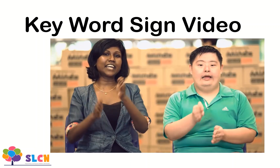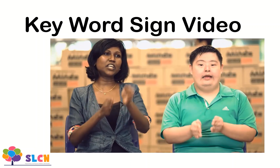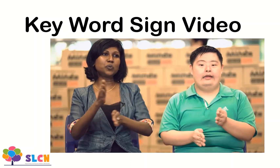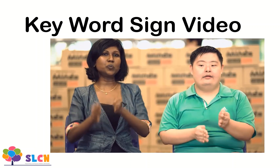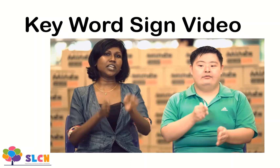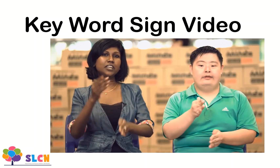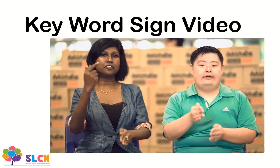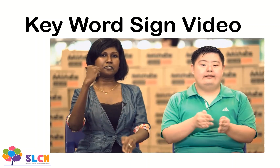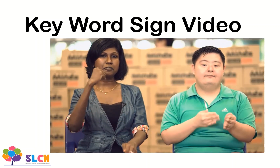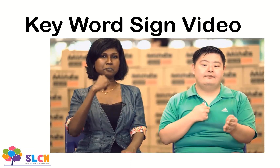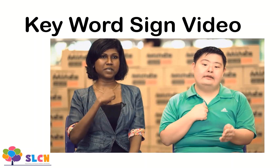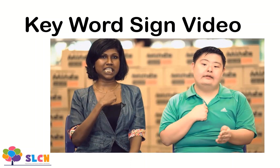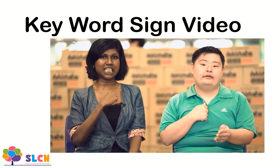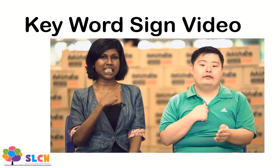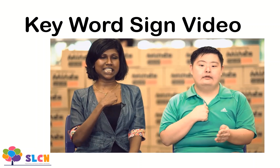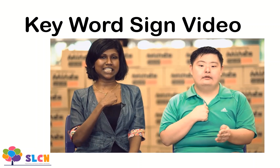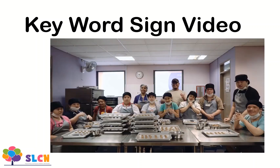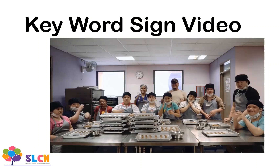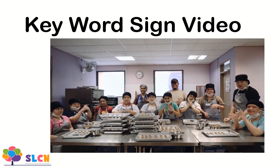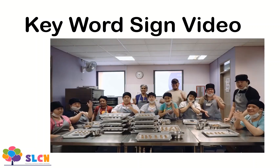Sign with me.